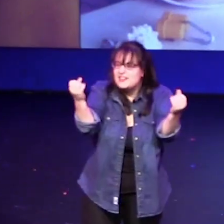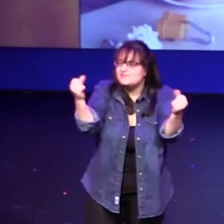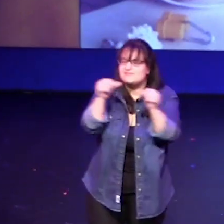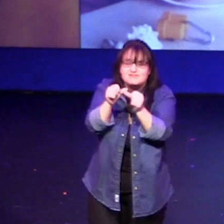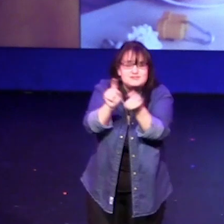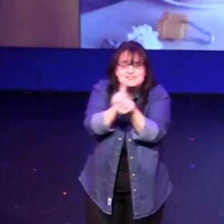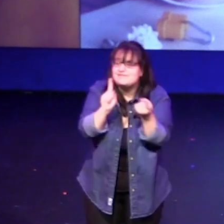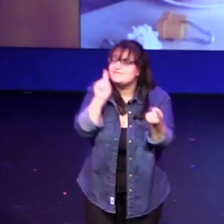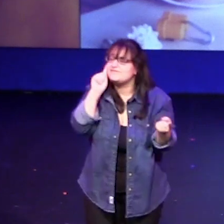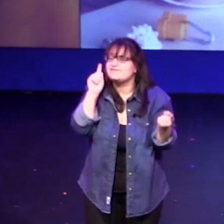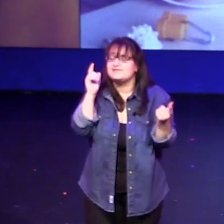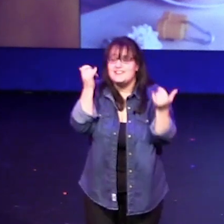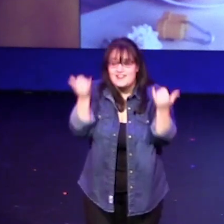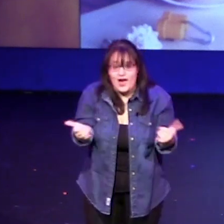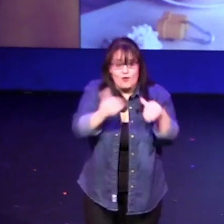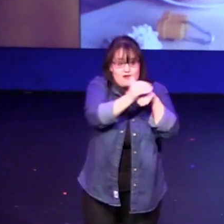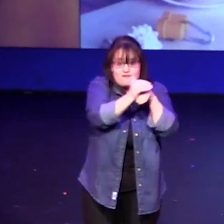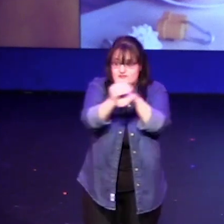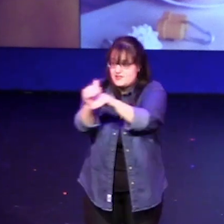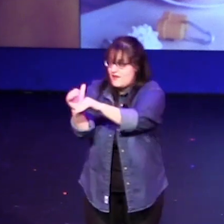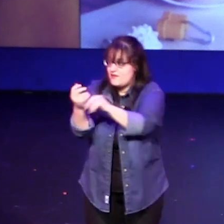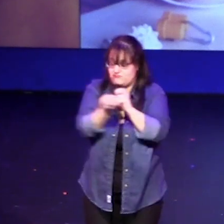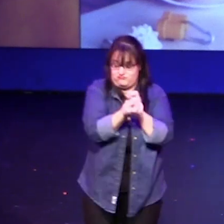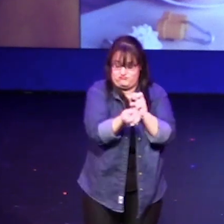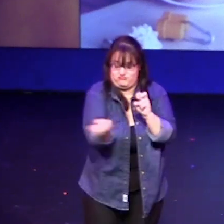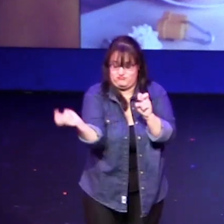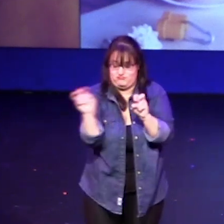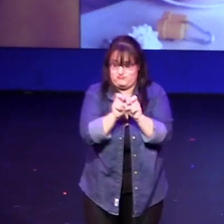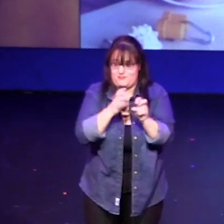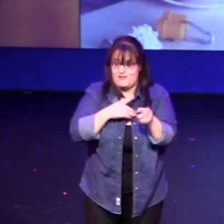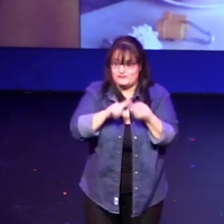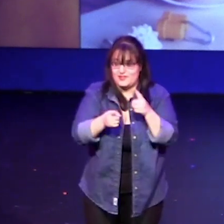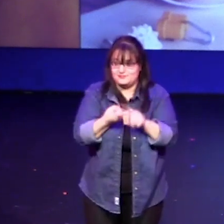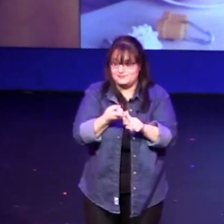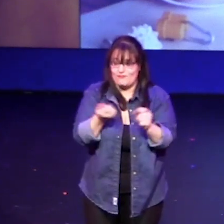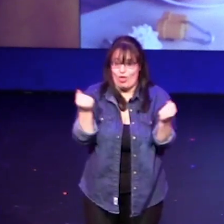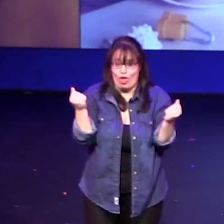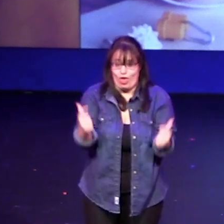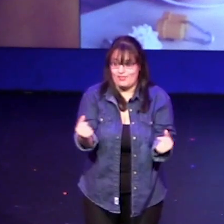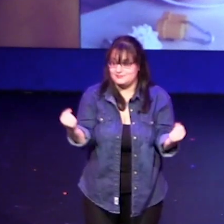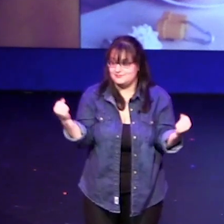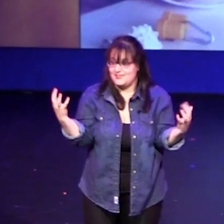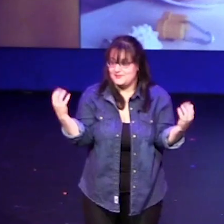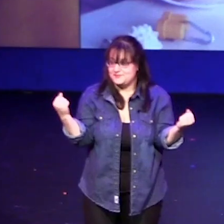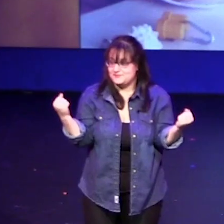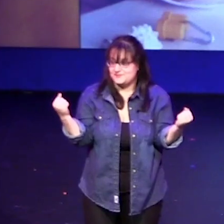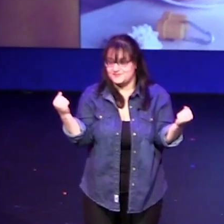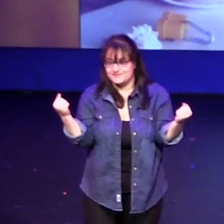Now I'm here at RIT, and I still work. I still am learning to sign. I am still meeting people. And here, I